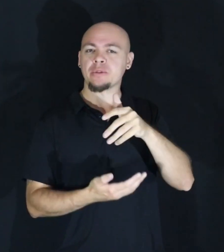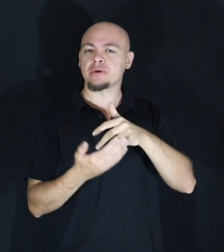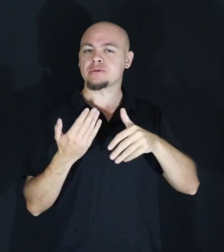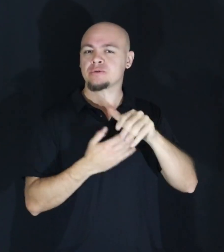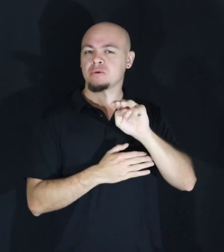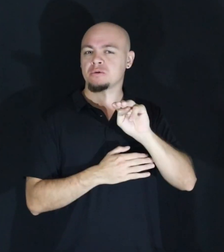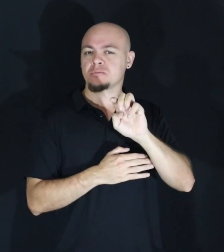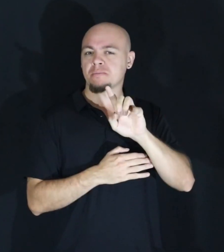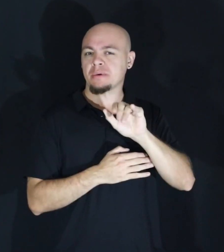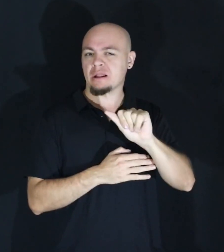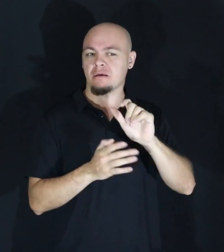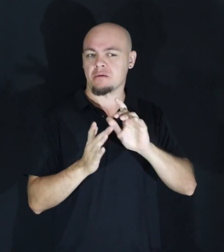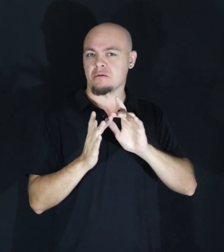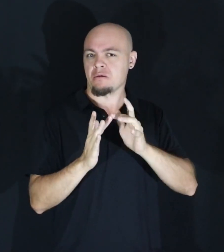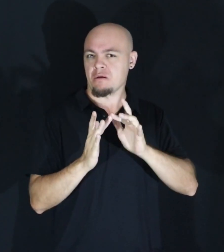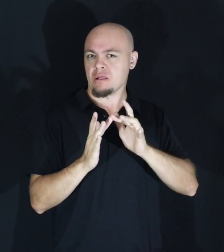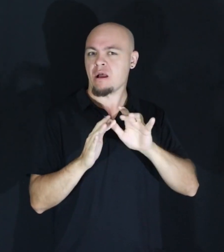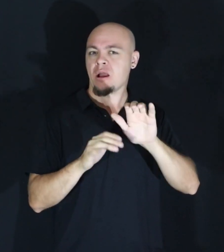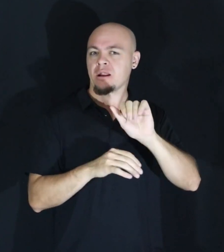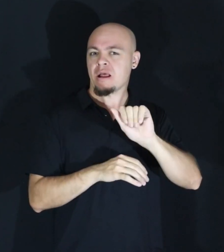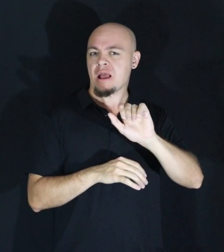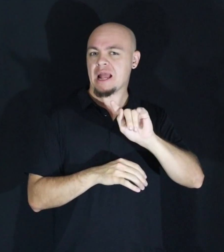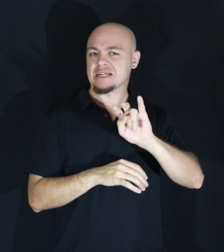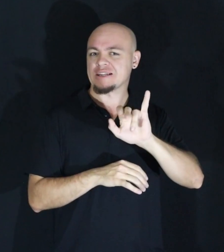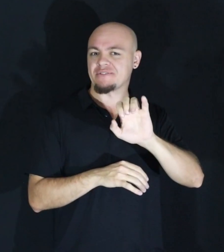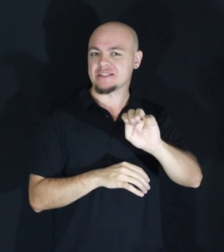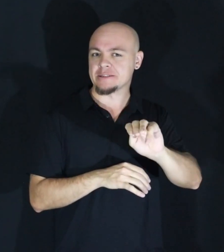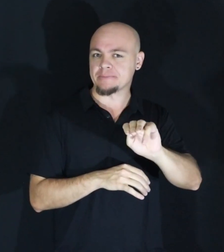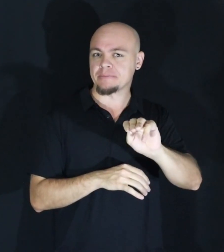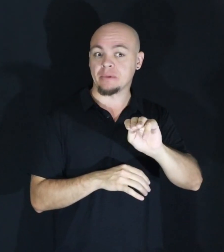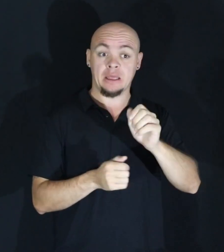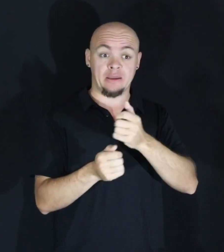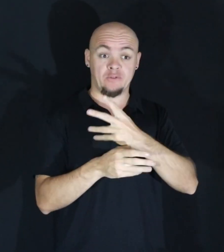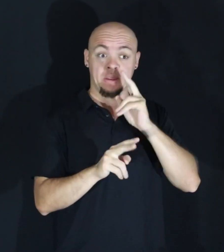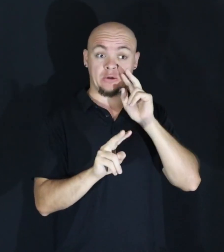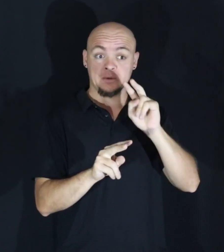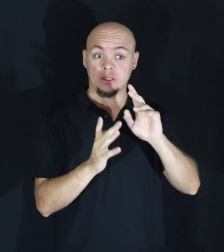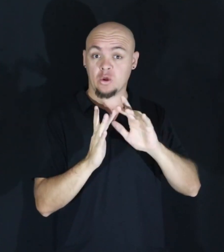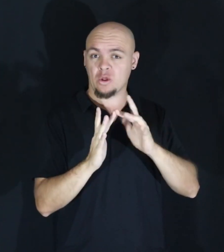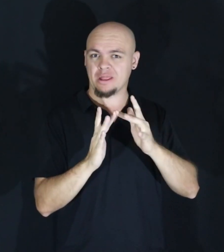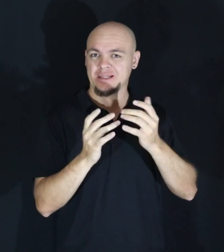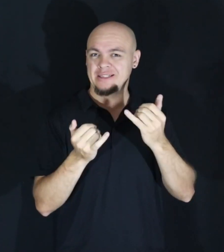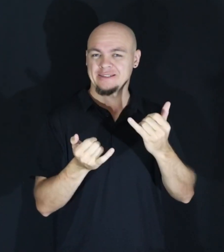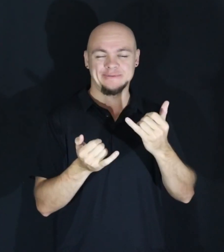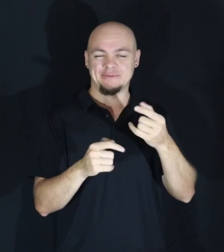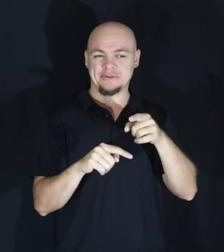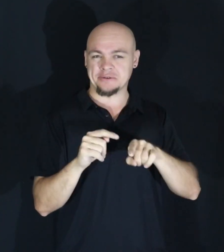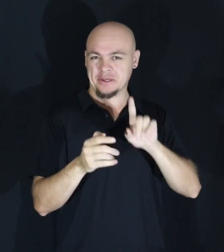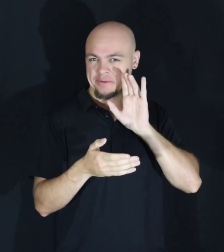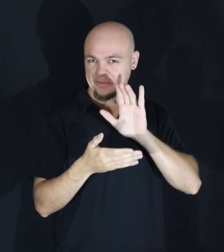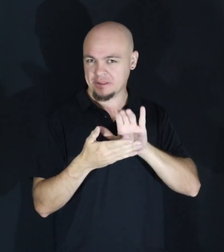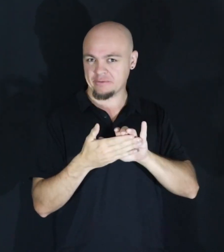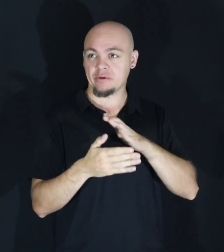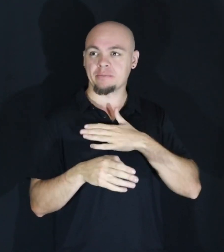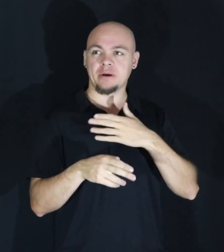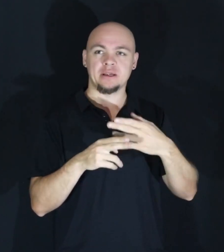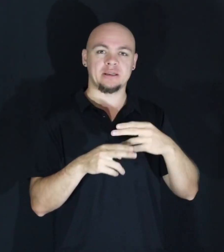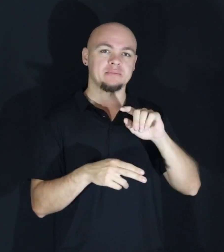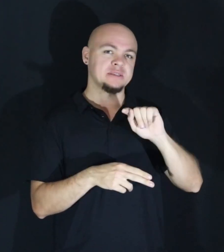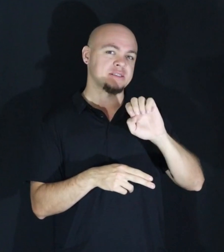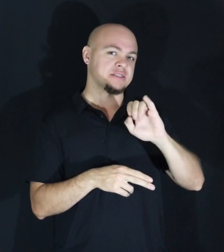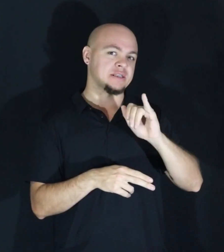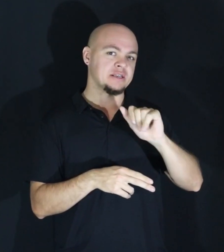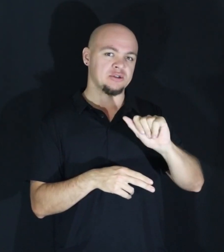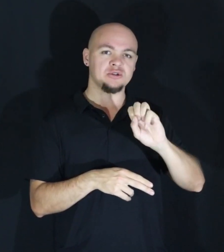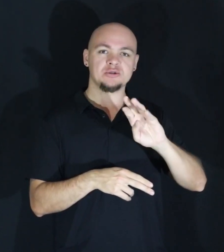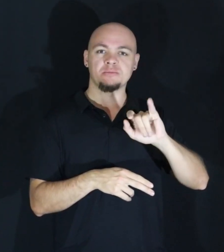media in the age of digital activism. You can't believe everything you see online these days. My name is Teja Smith, and I'm a